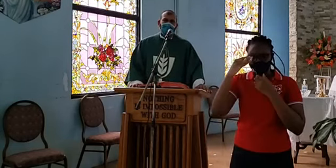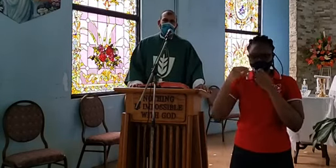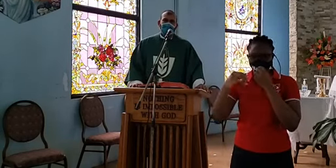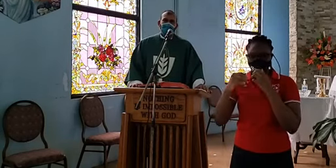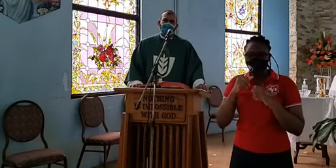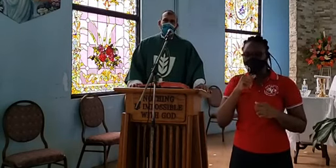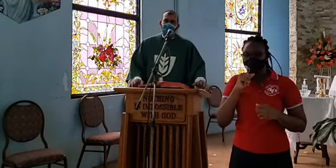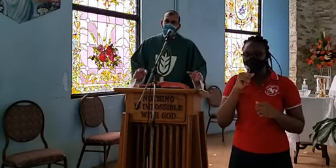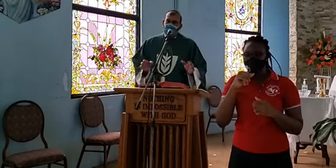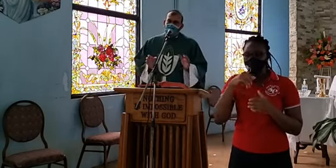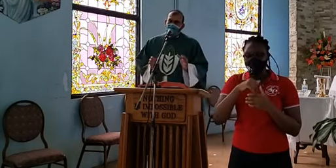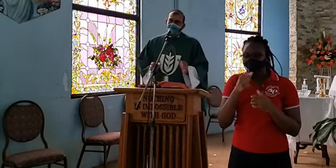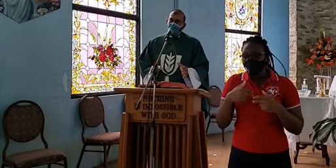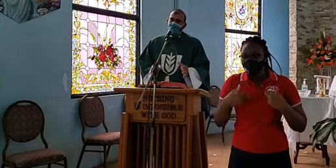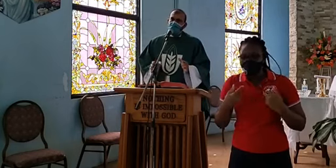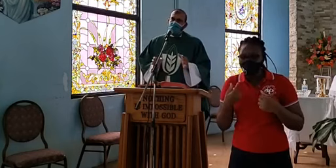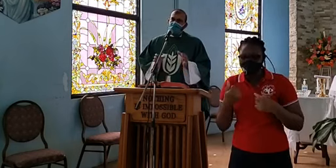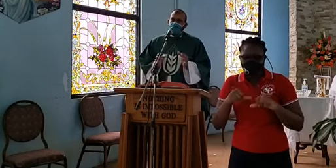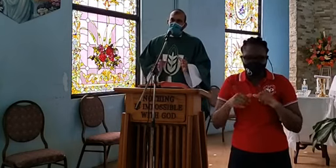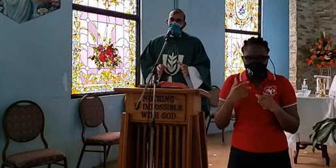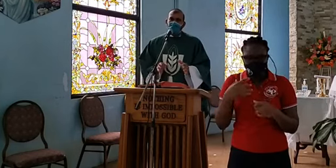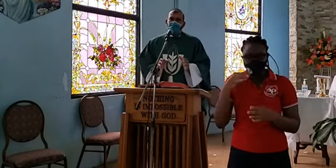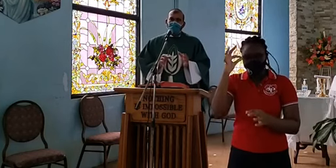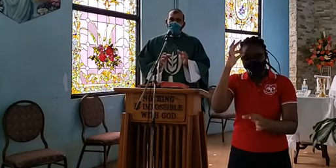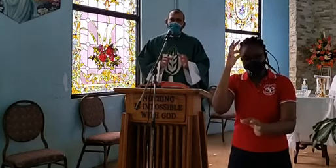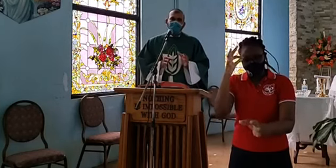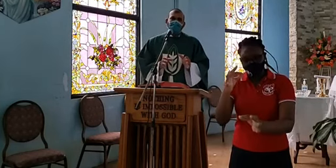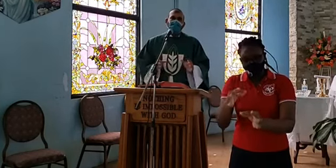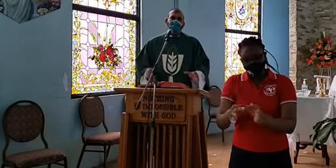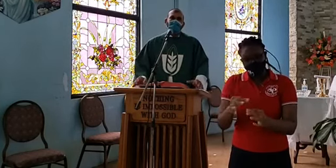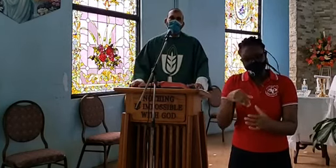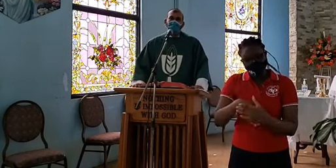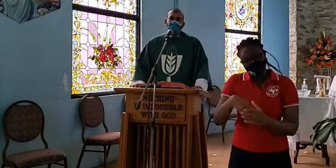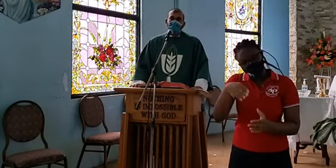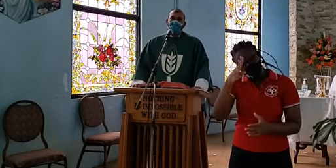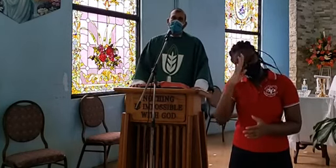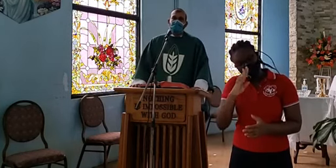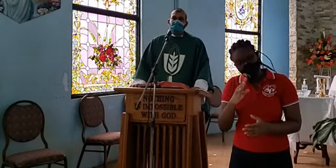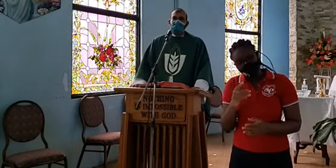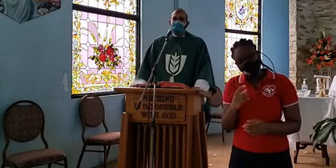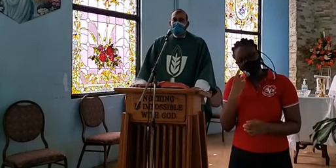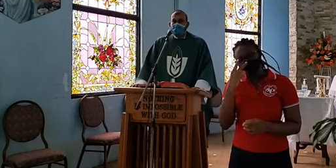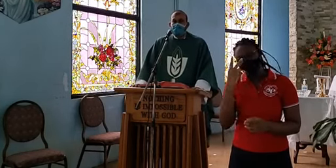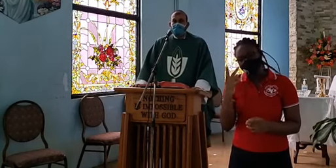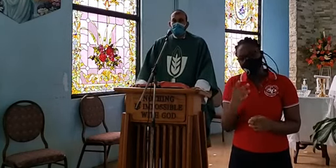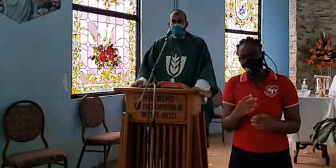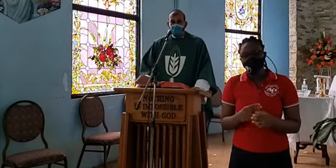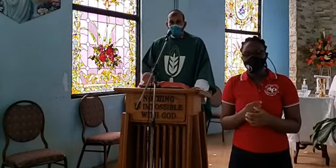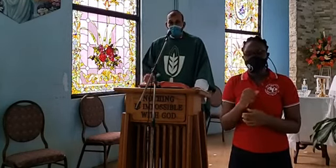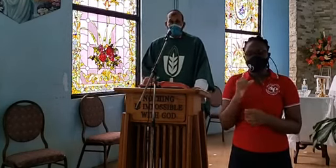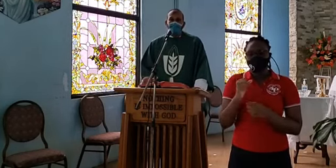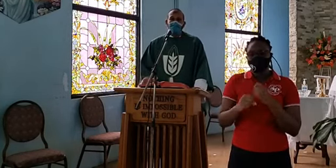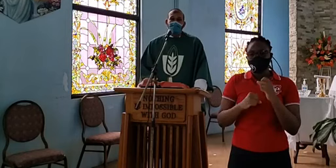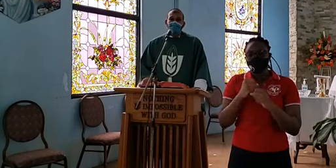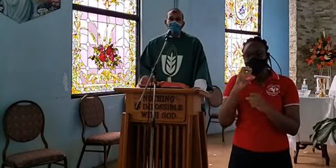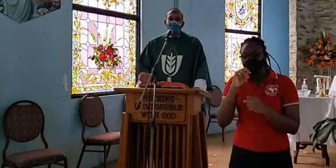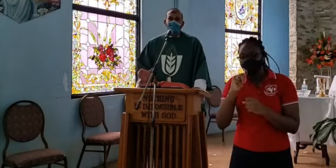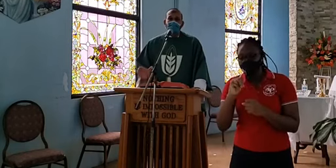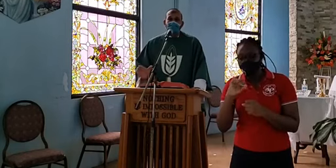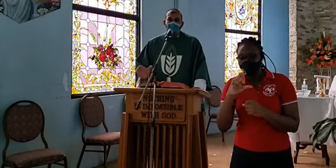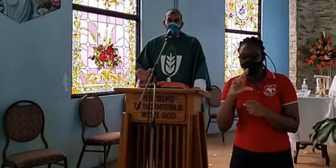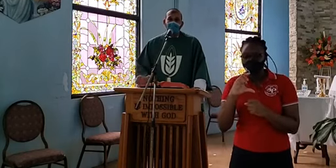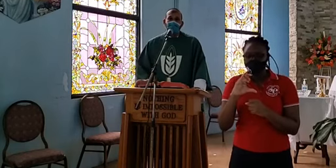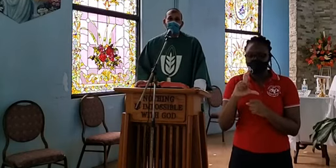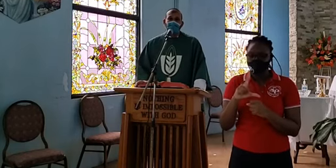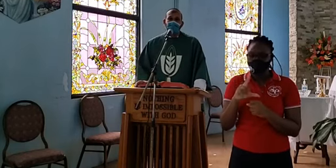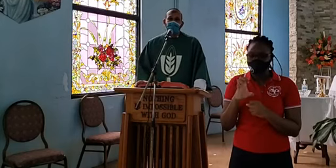condition, if you place your faith in Almighty God, you will see signs, wonders,